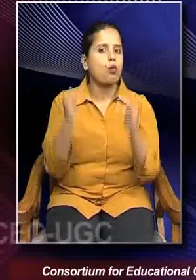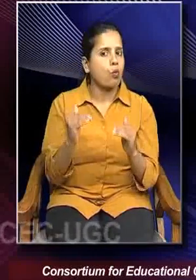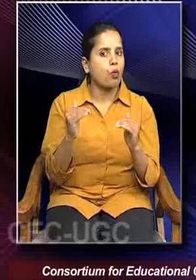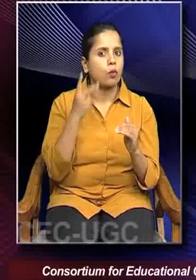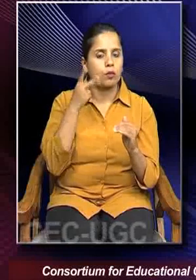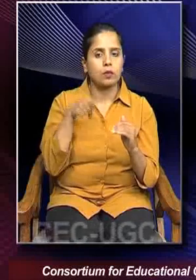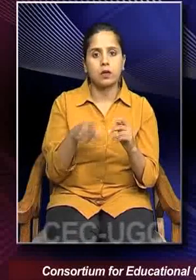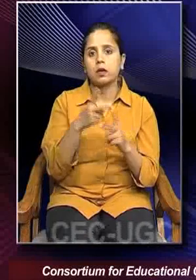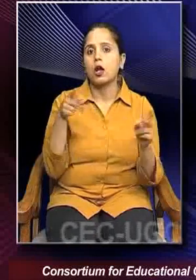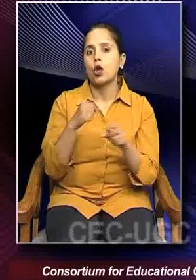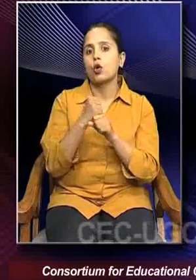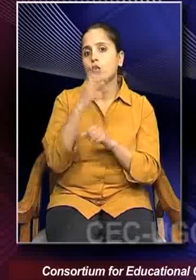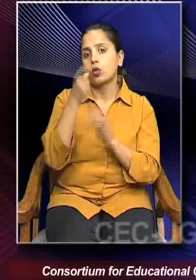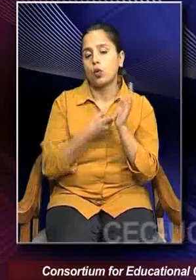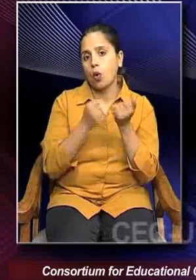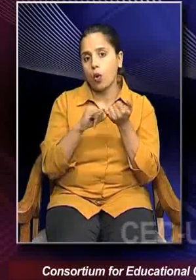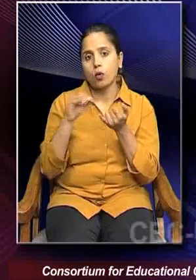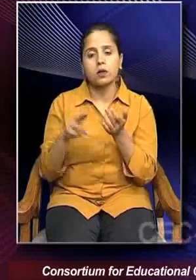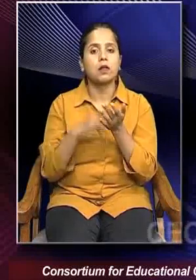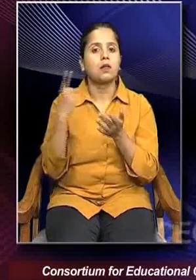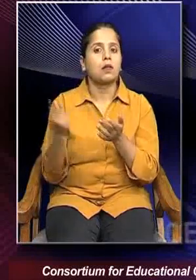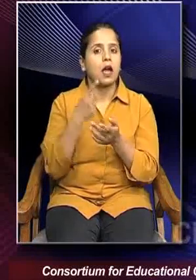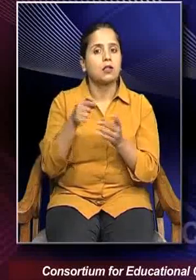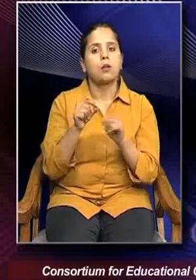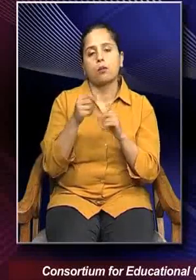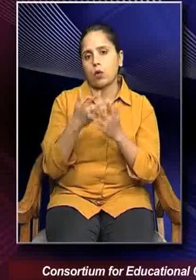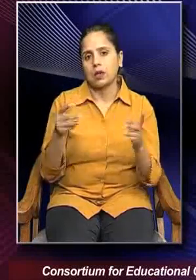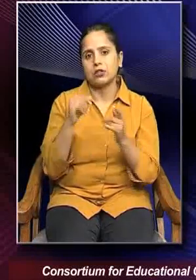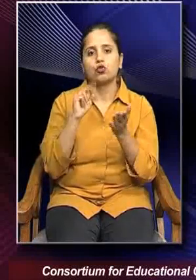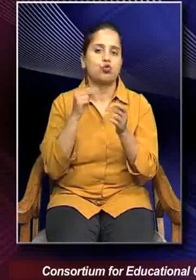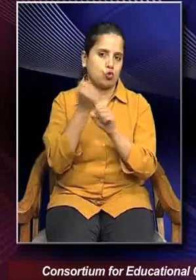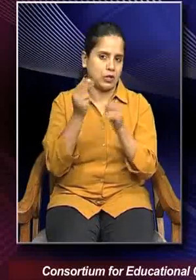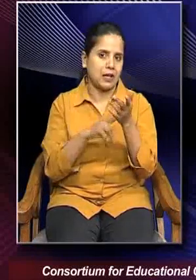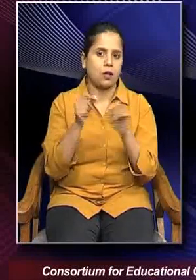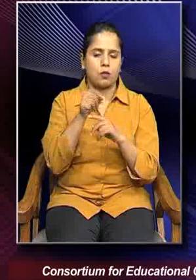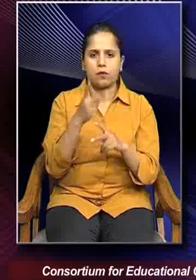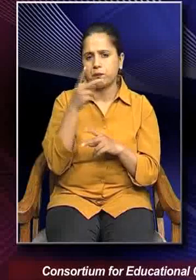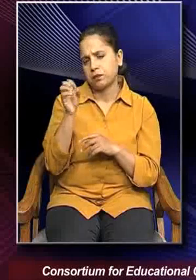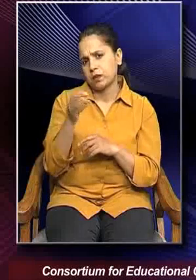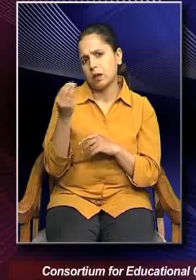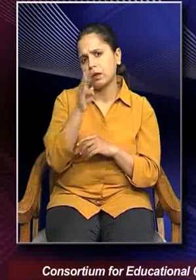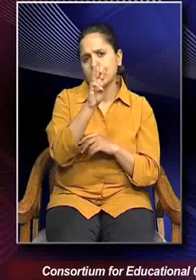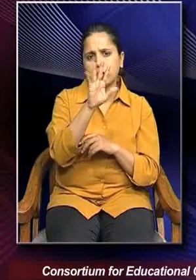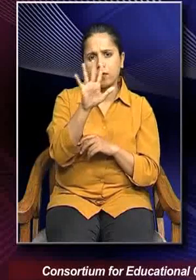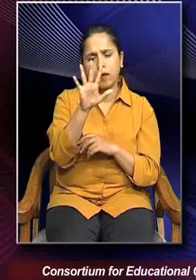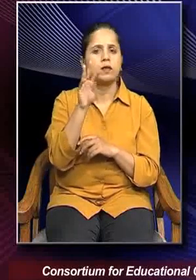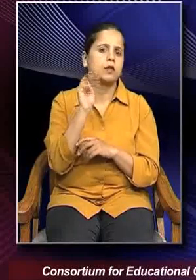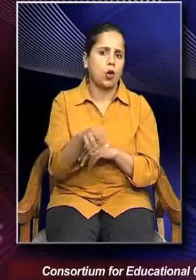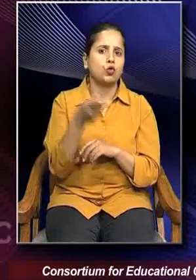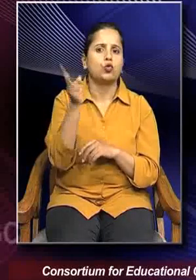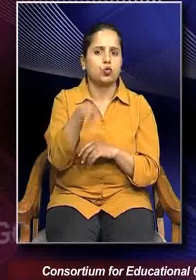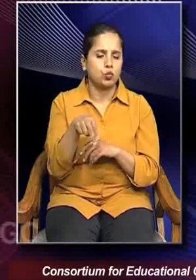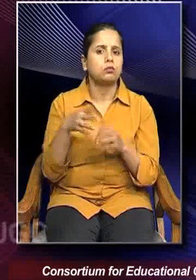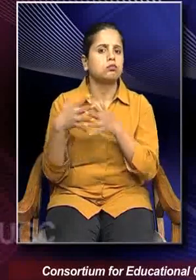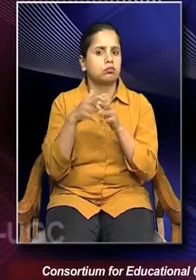the gross national product, which is per capita national income, is roughly more than 35,000 US dollars. So